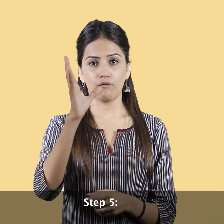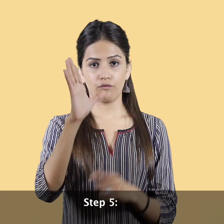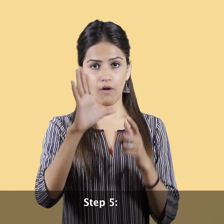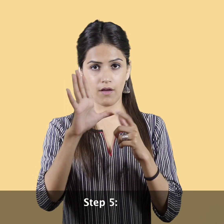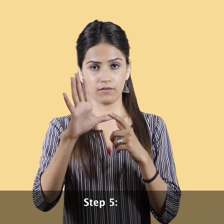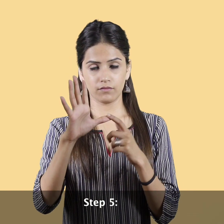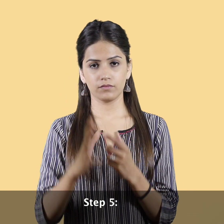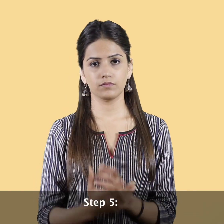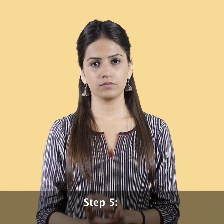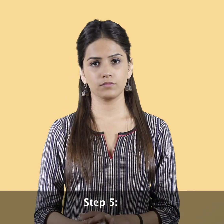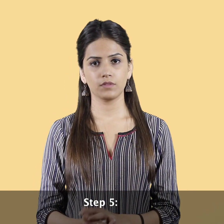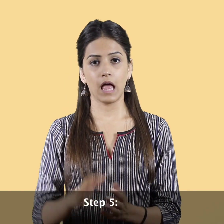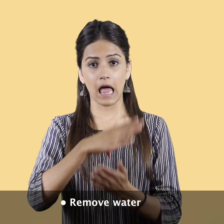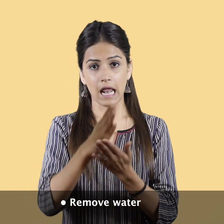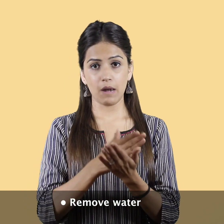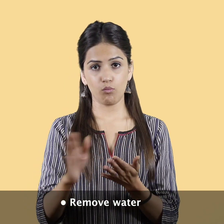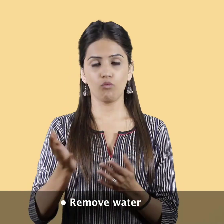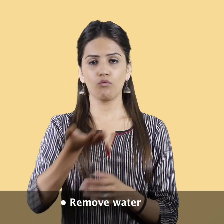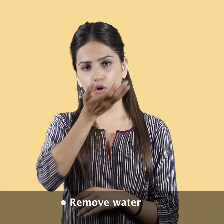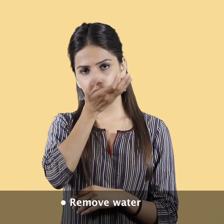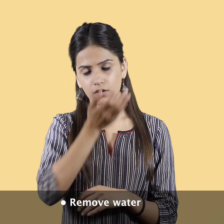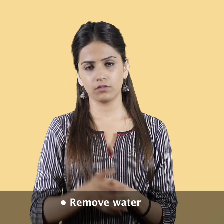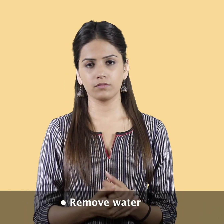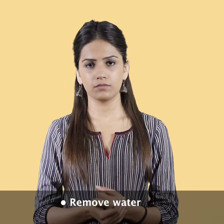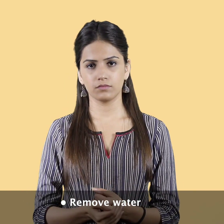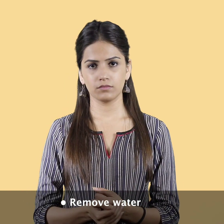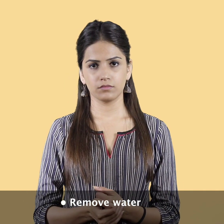Step 5. Remove water.